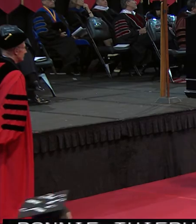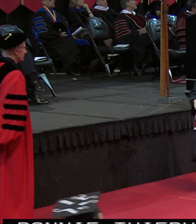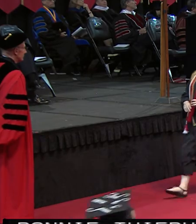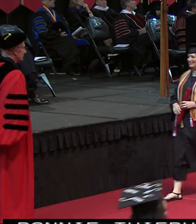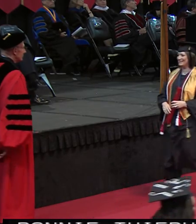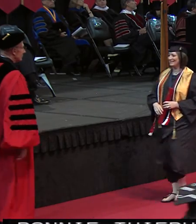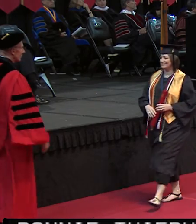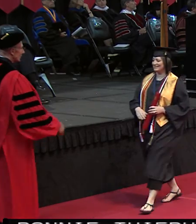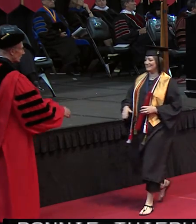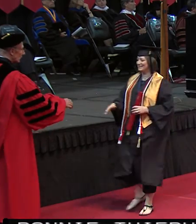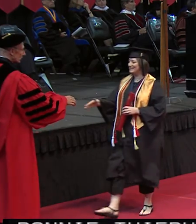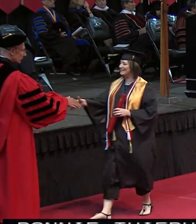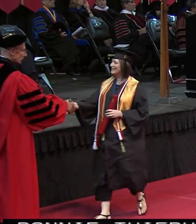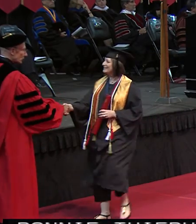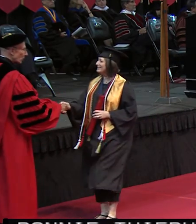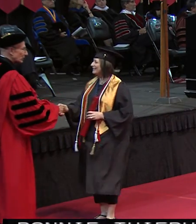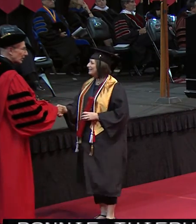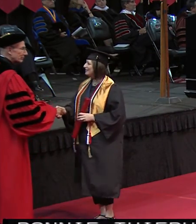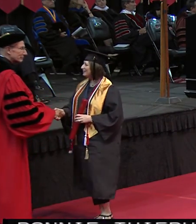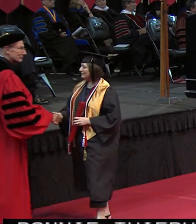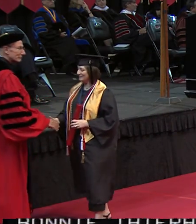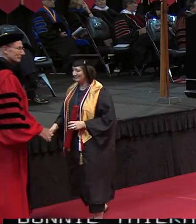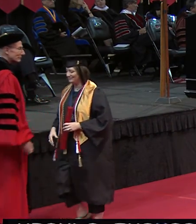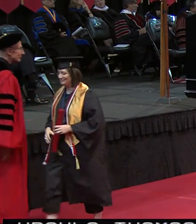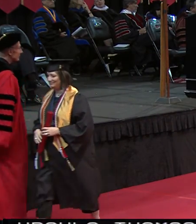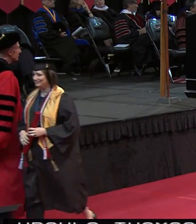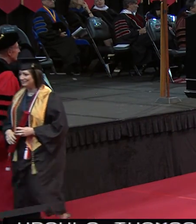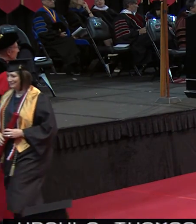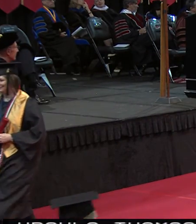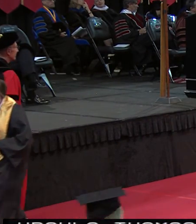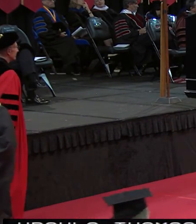Paula M. Vineman.